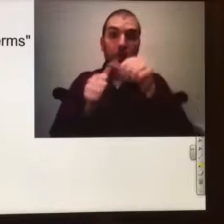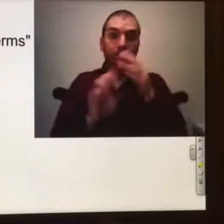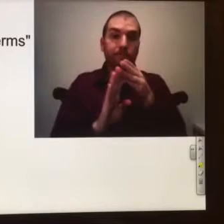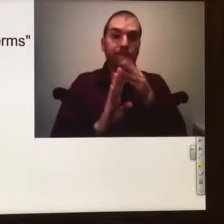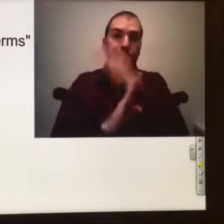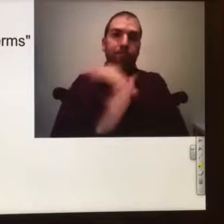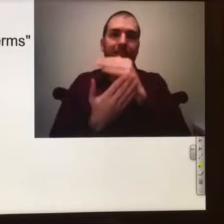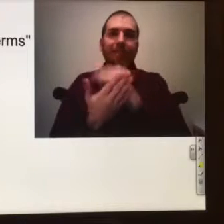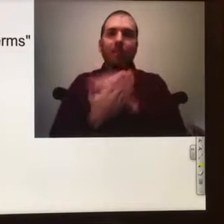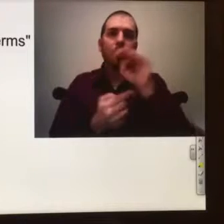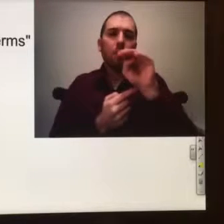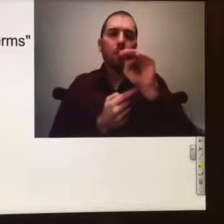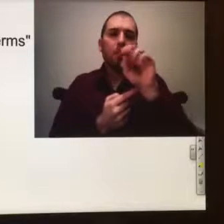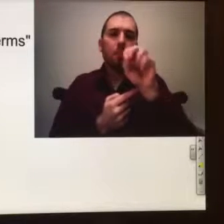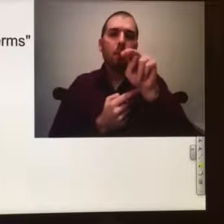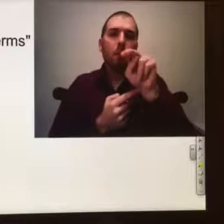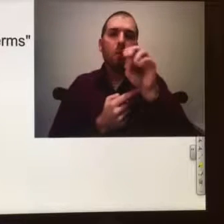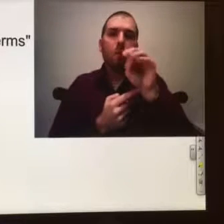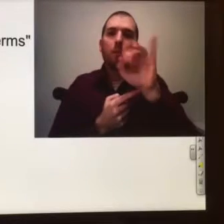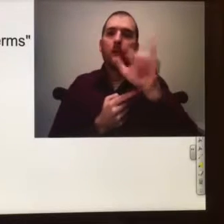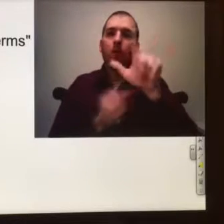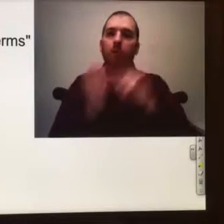but I'll be explaining that more later.